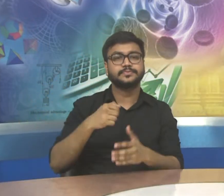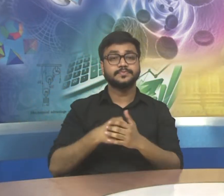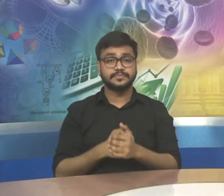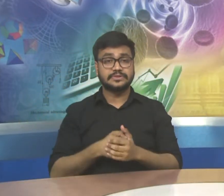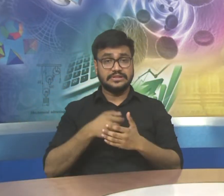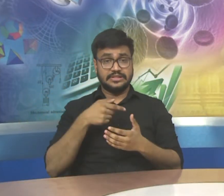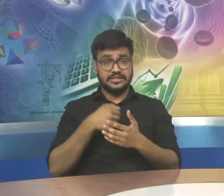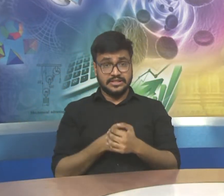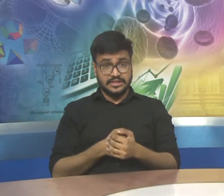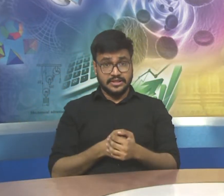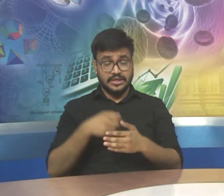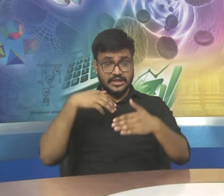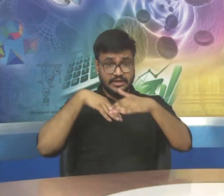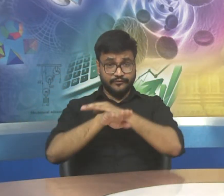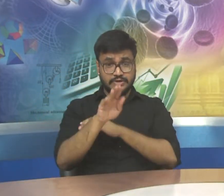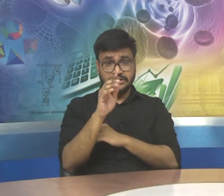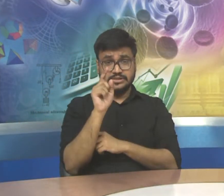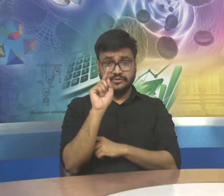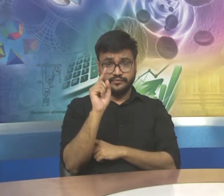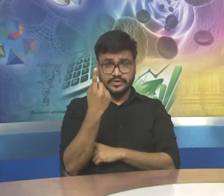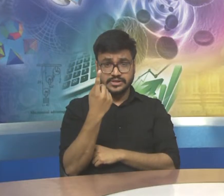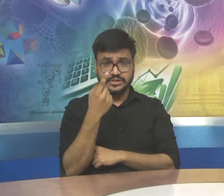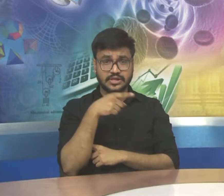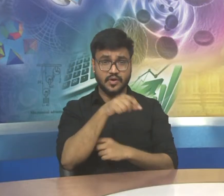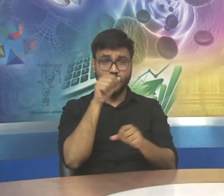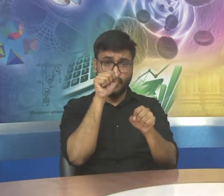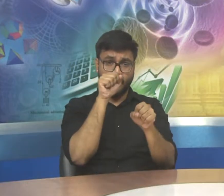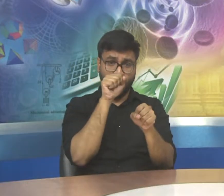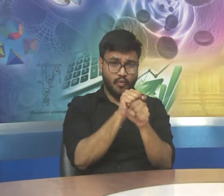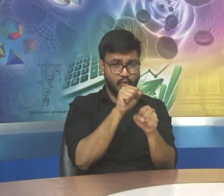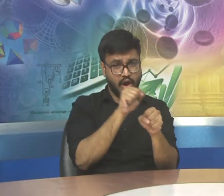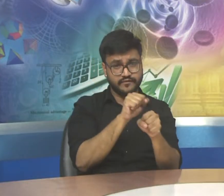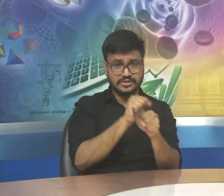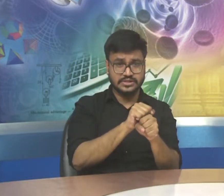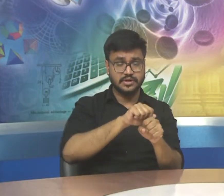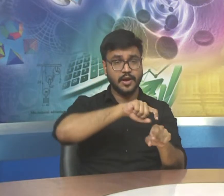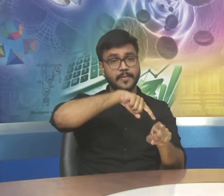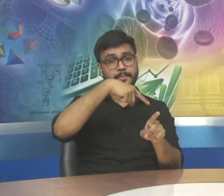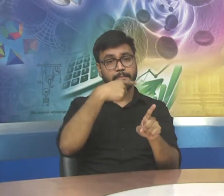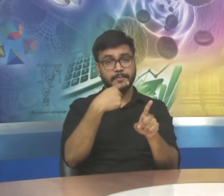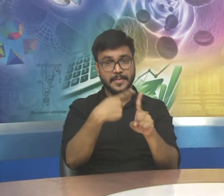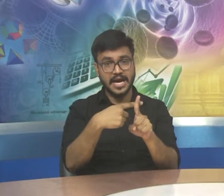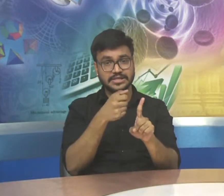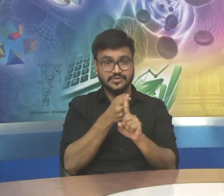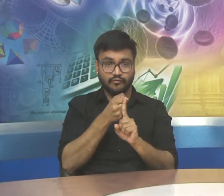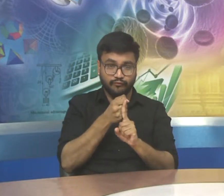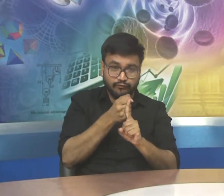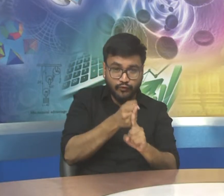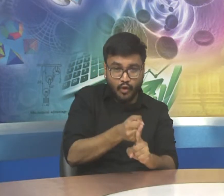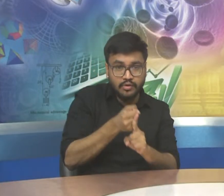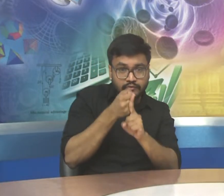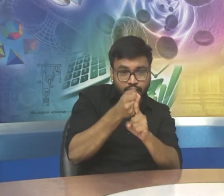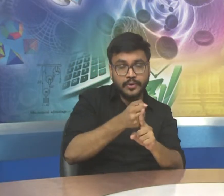in this part you will be able to understand relation between